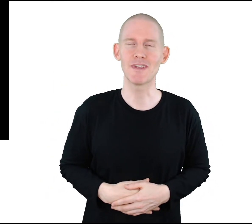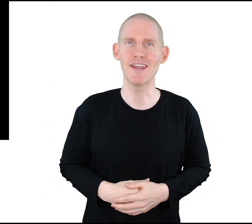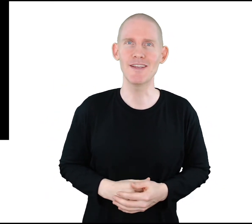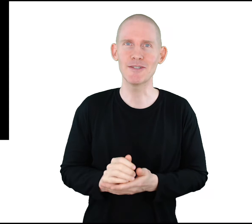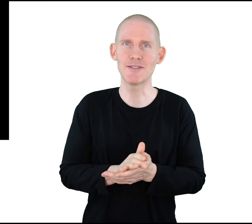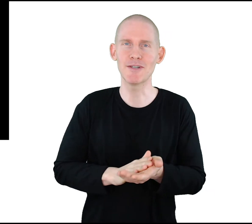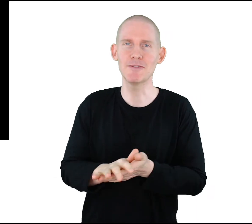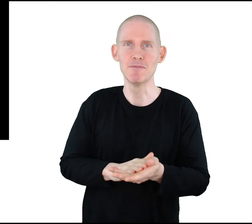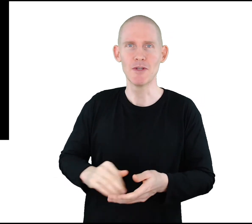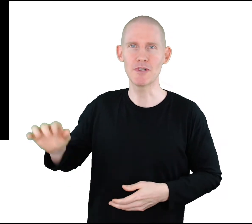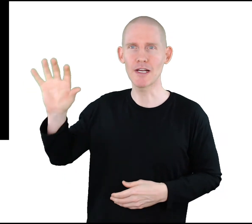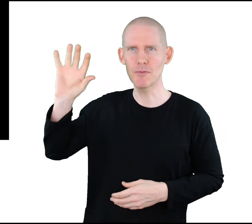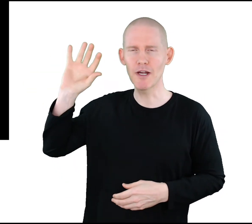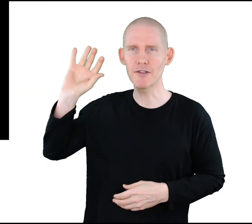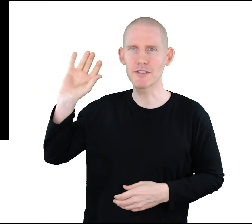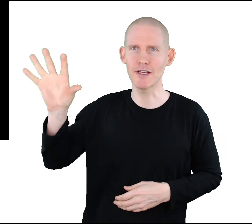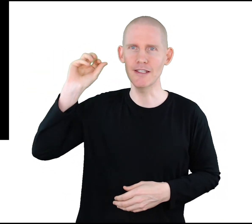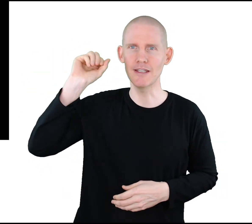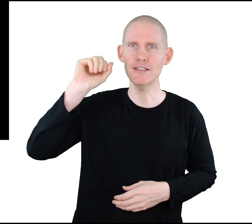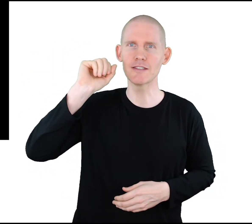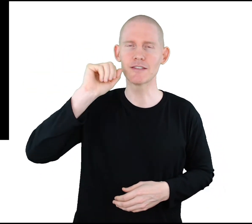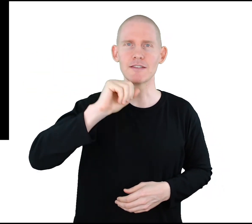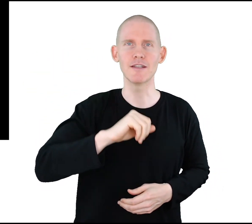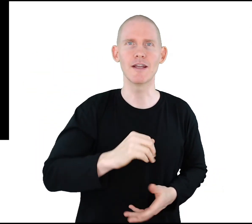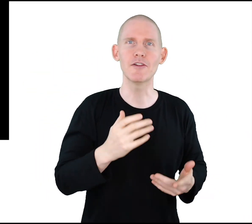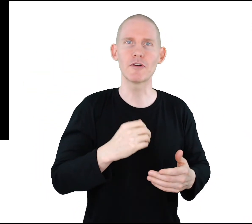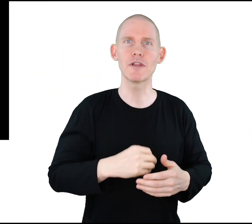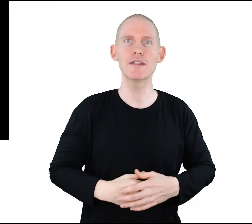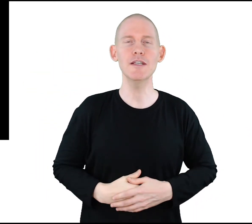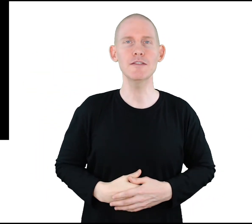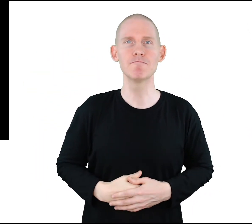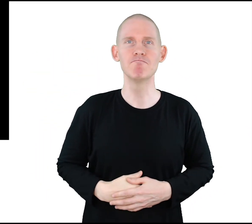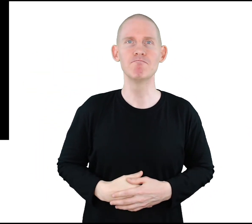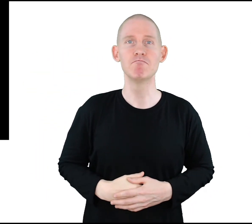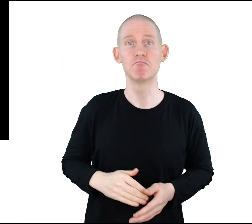Okay, good, good. We talked about how to sign this, and it looked like this.